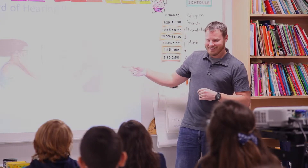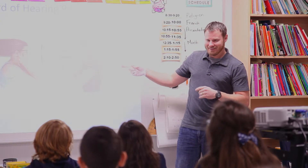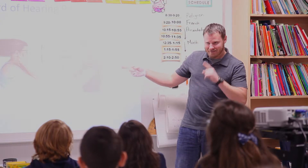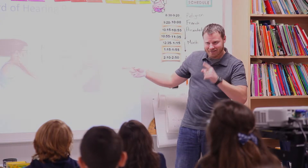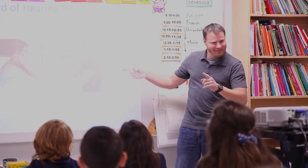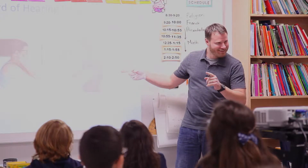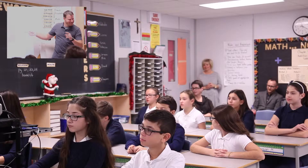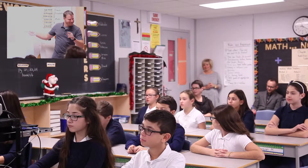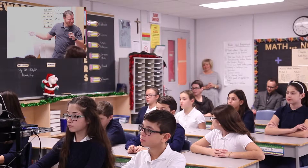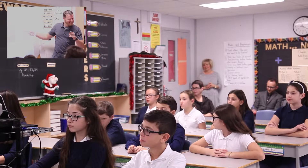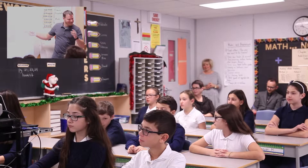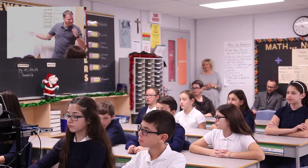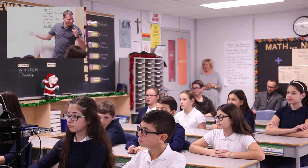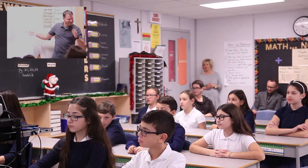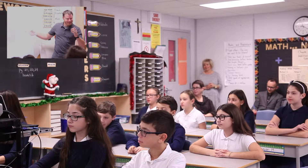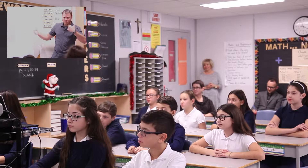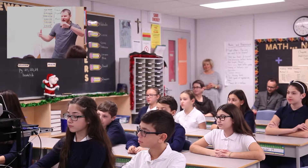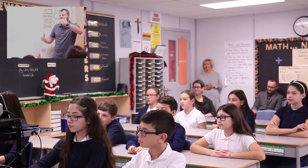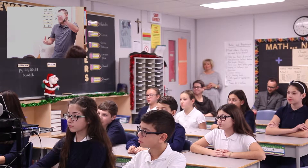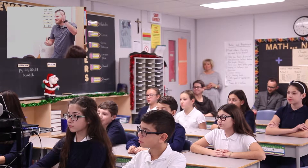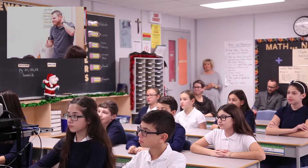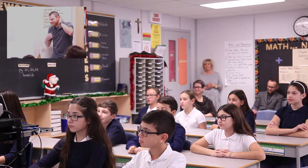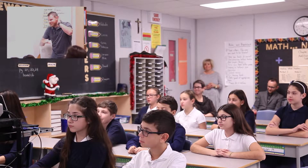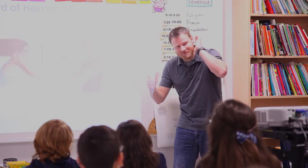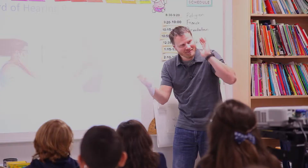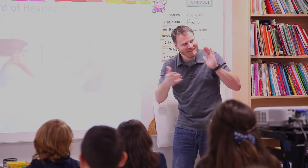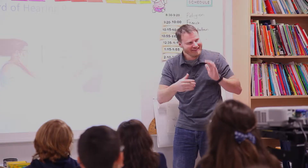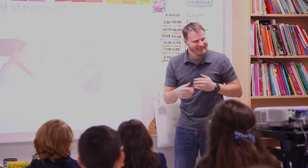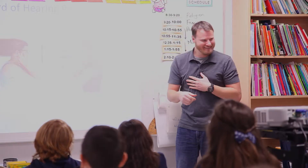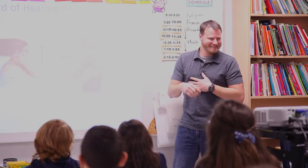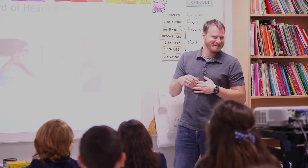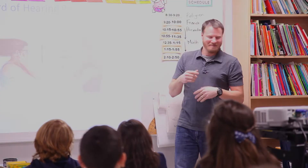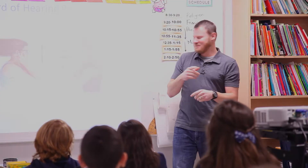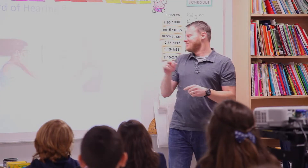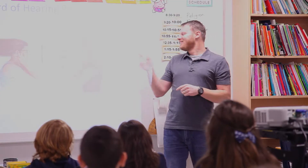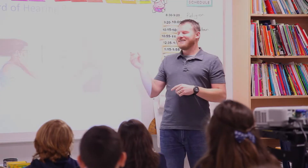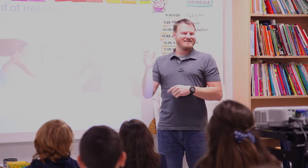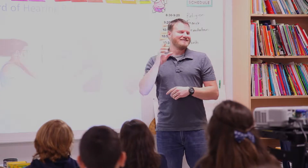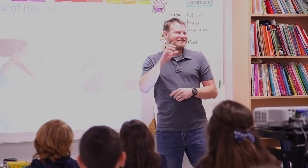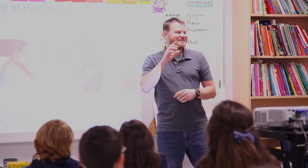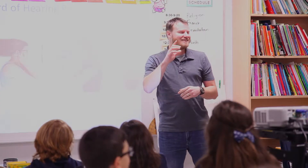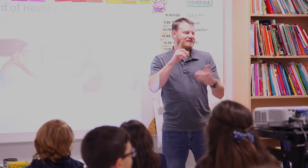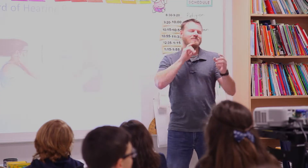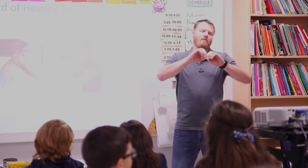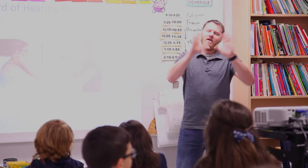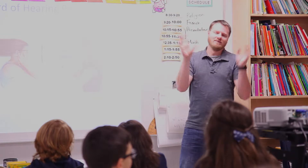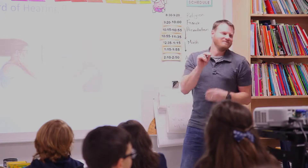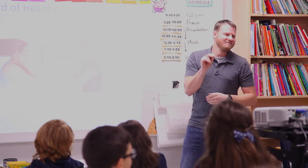you? Like, actually? What do you guys think? Somebody yell something out, see if I can hear it. No, I'm just kidding. You know, obviously that's